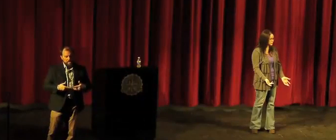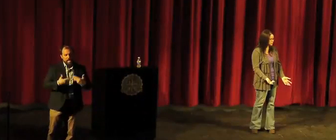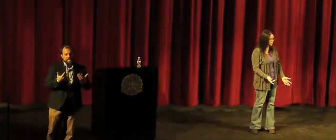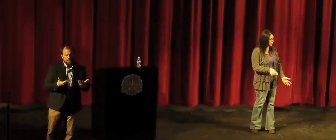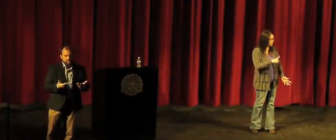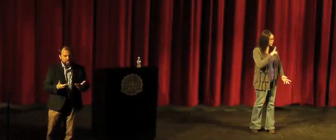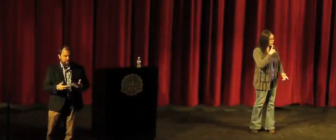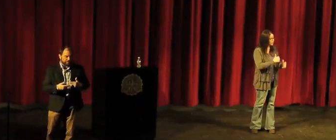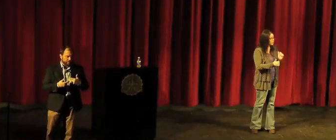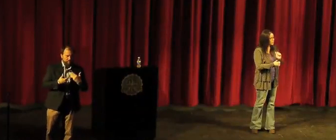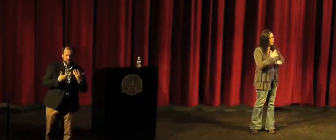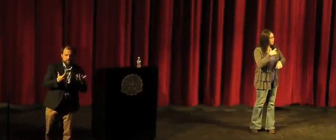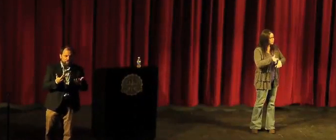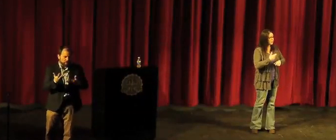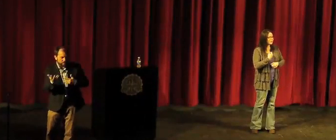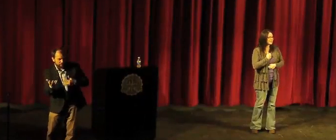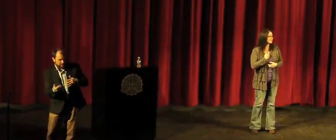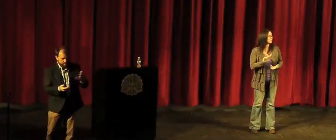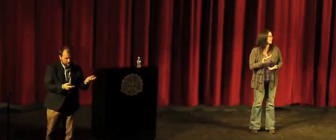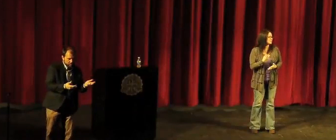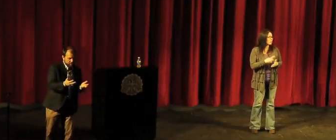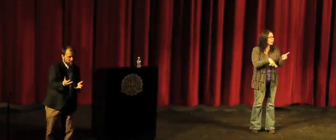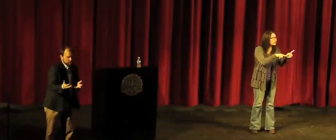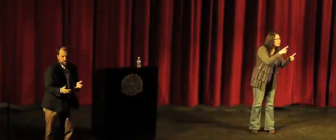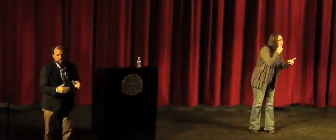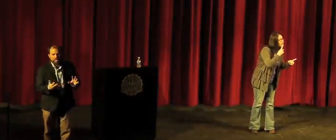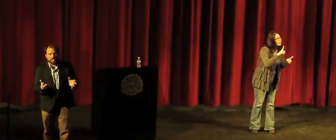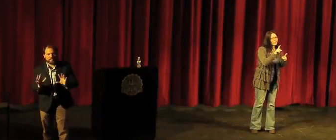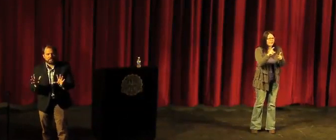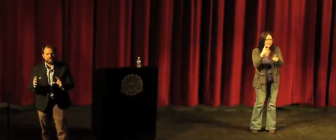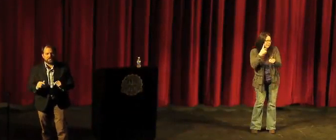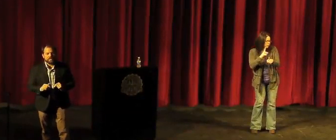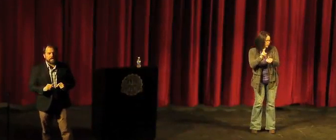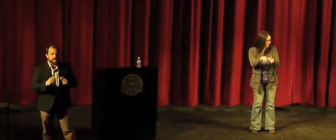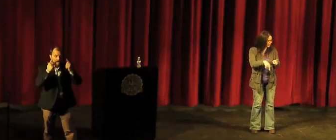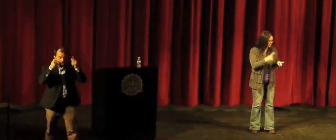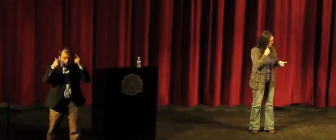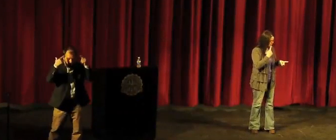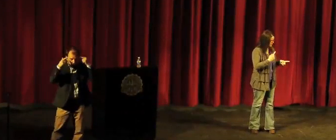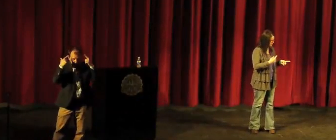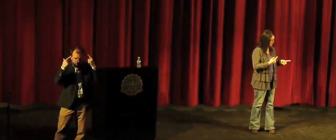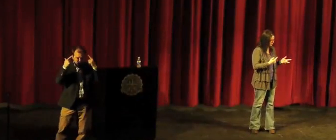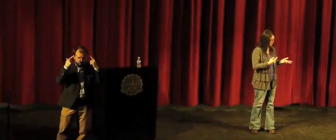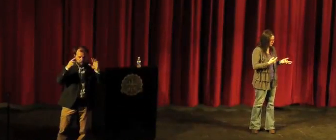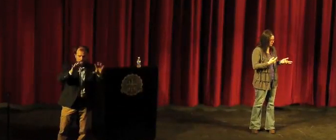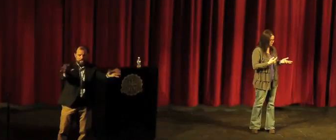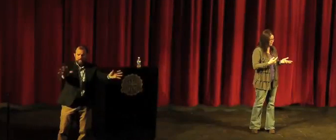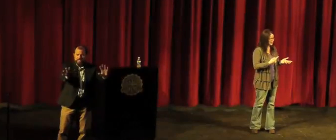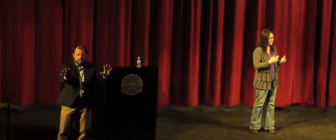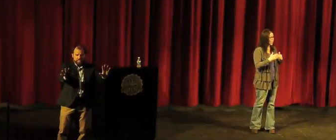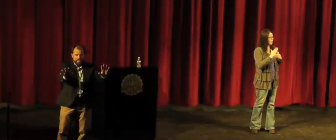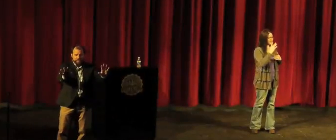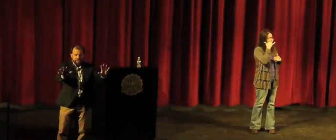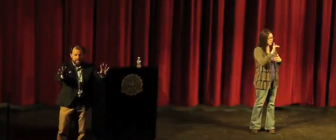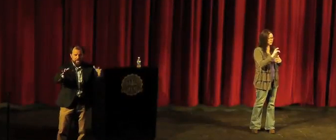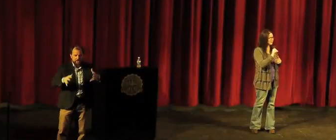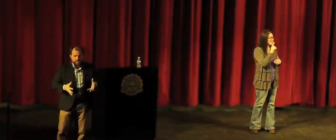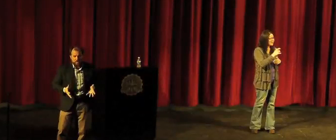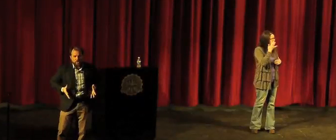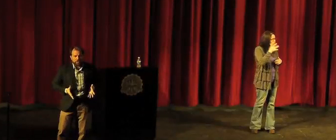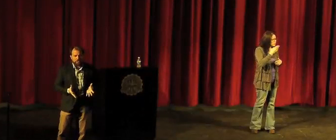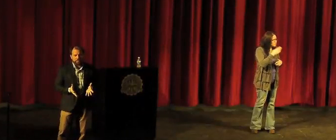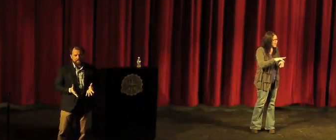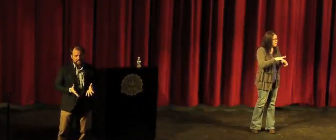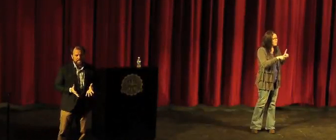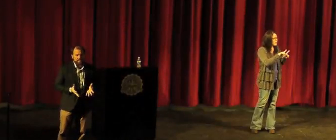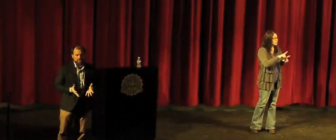part, expressive, you know, what do you think, what do you think, what do you think kind of stuff, and overly intellectual. And it's not that intellectual is bad, it's just that